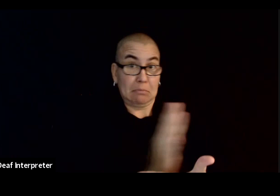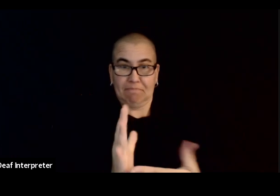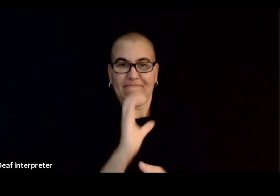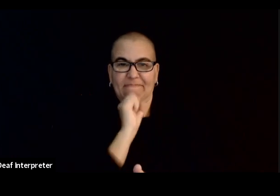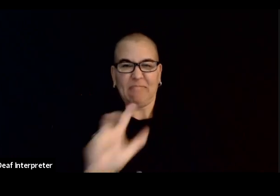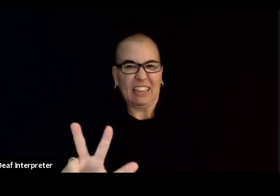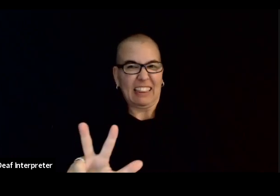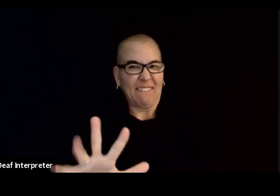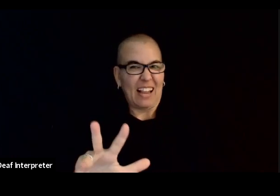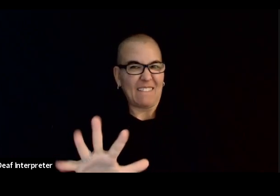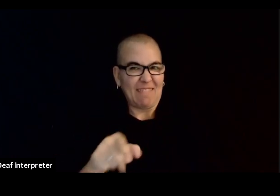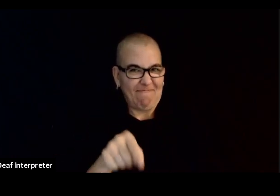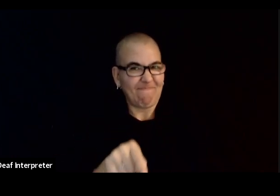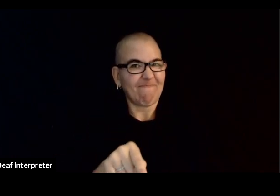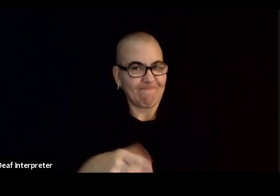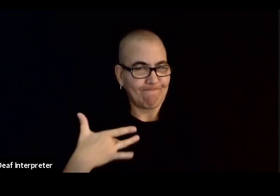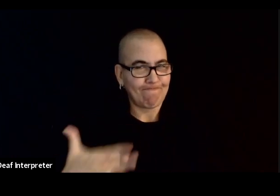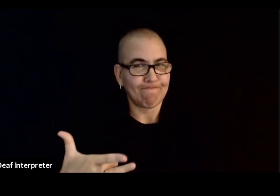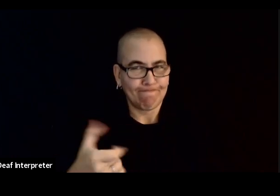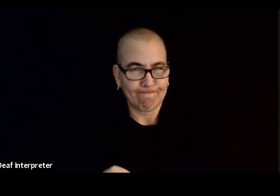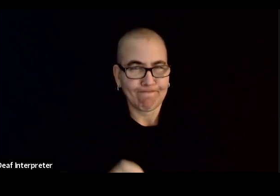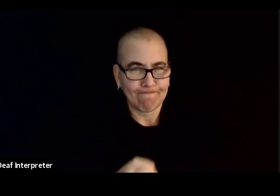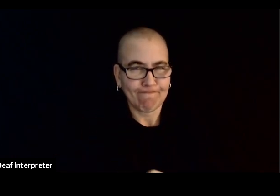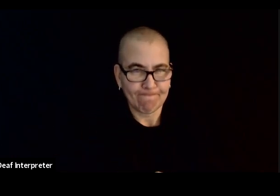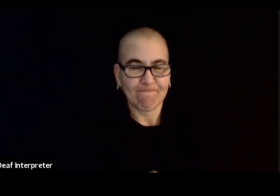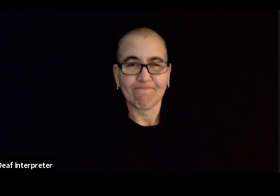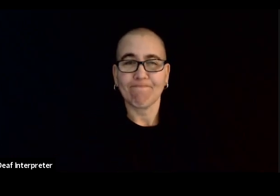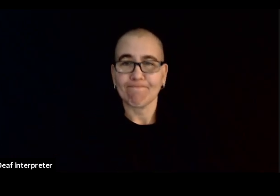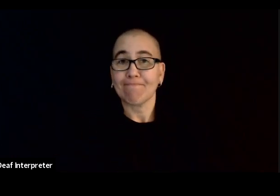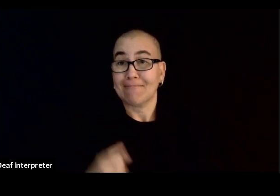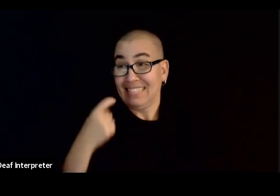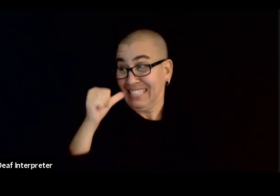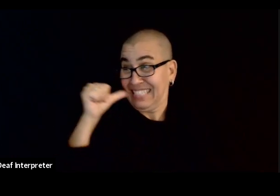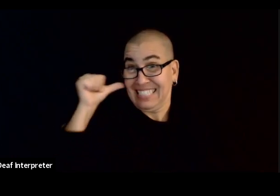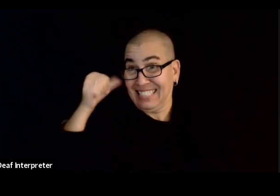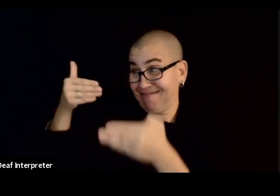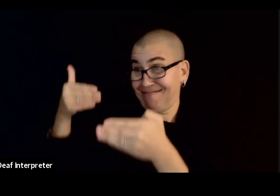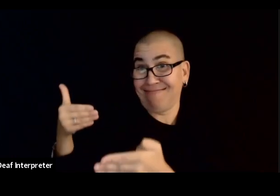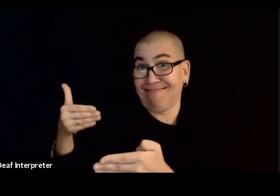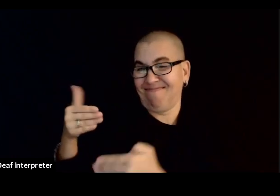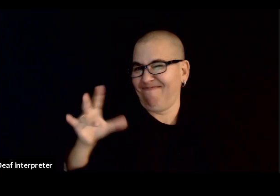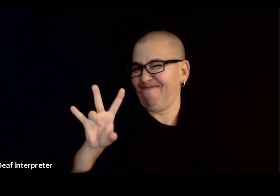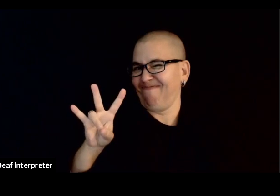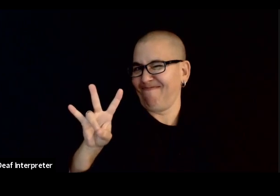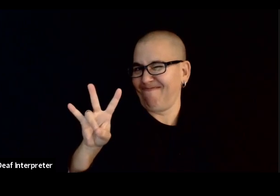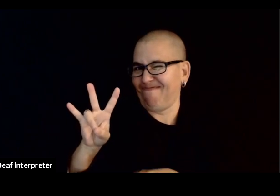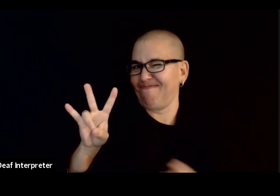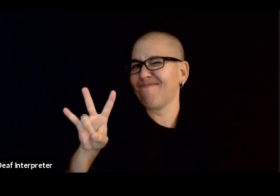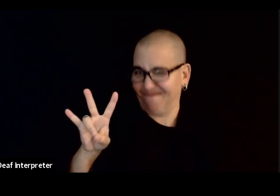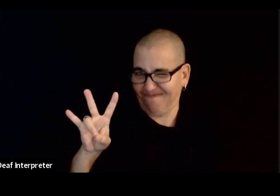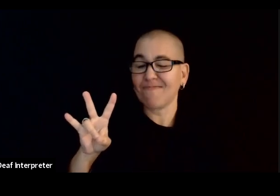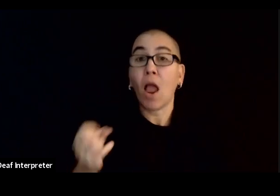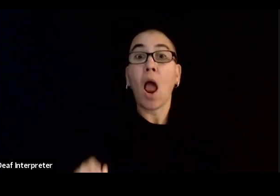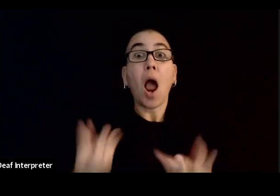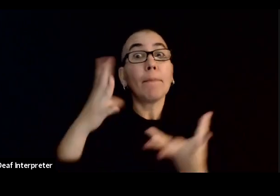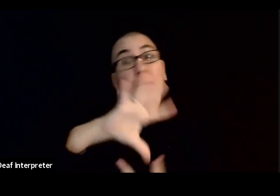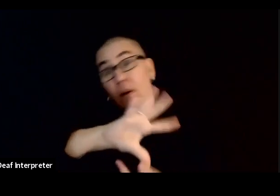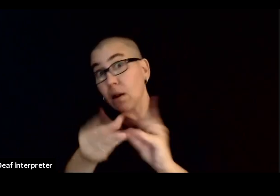We added 7 deaths yesterday for a new total of 2,015 deaths in